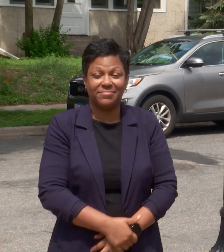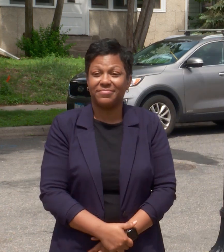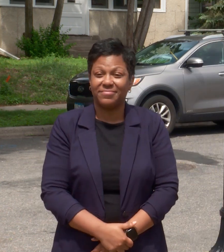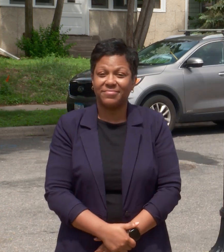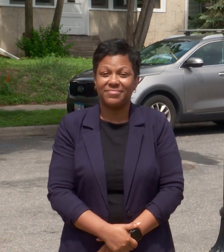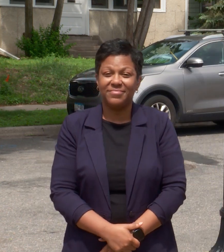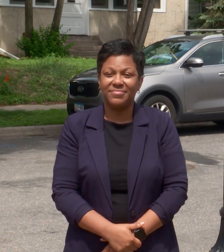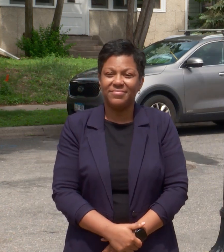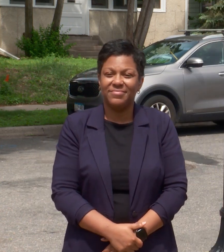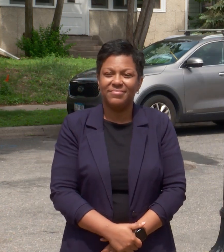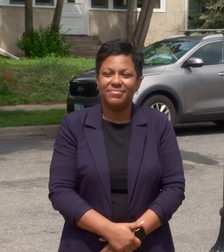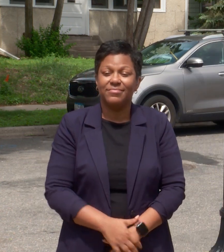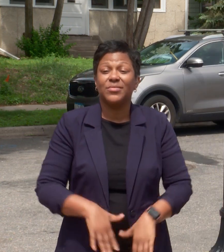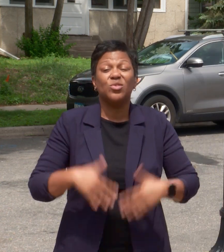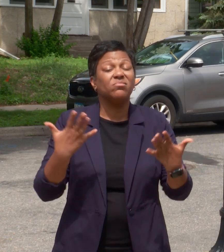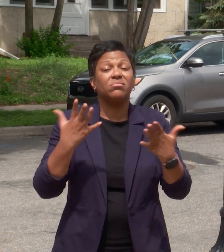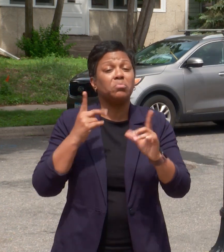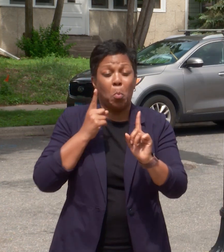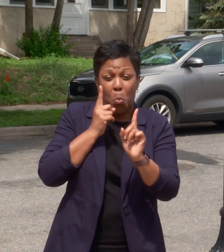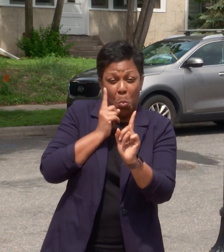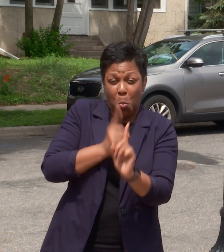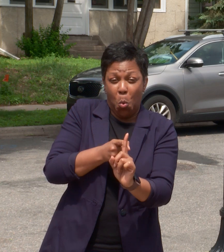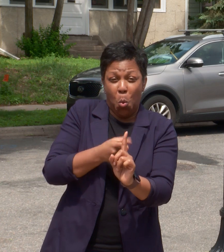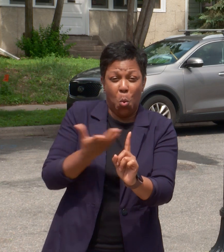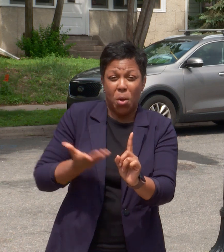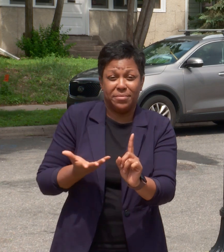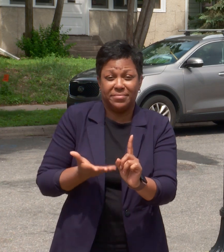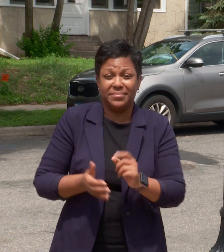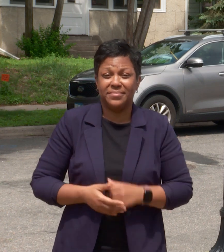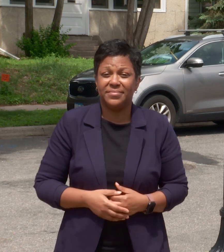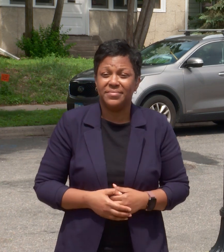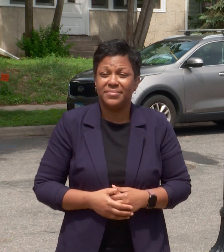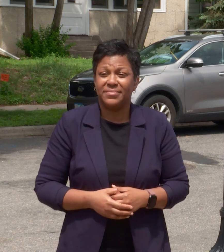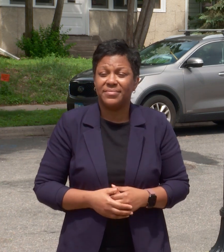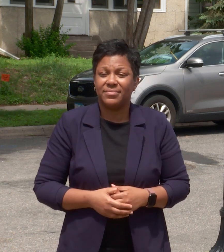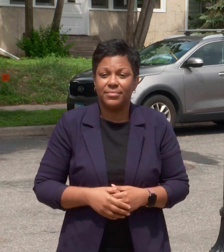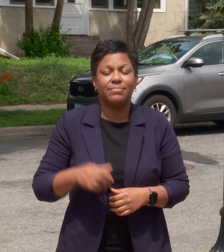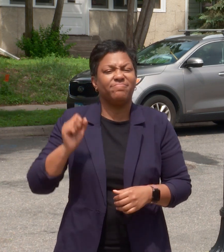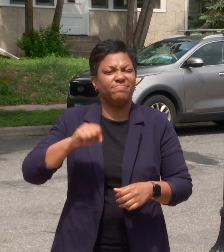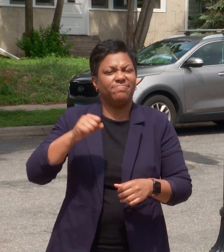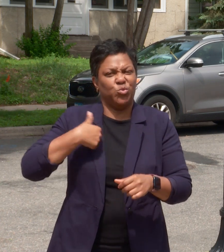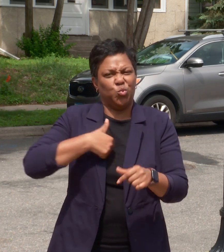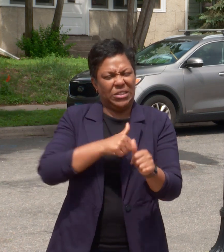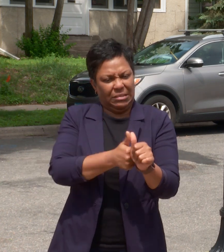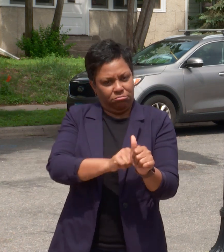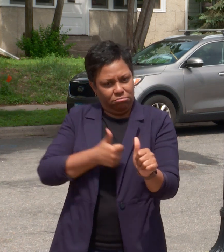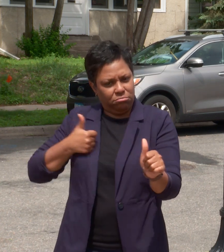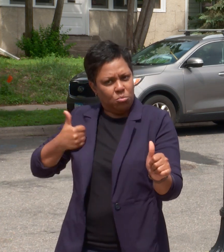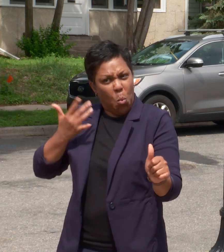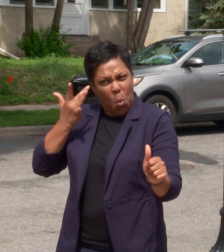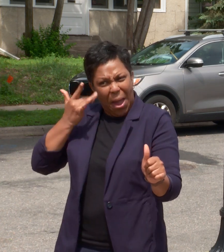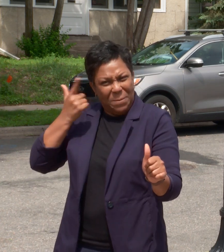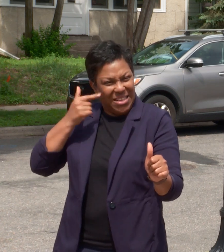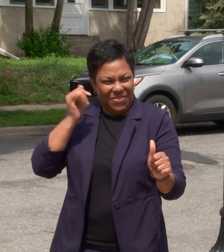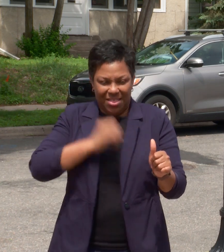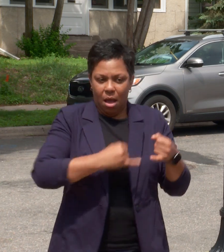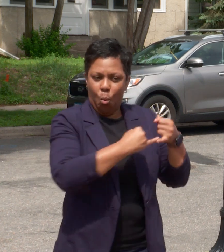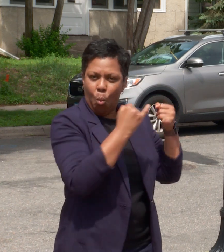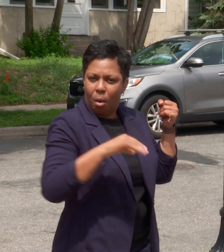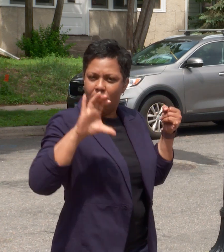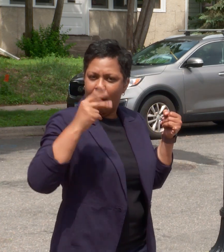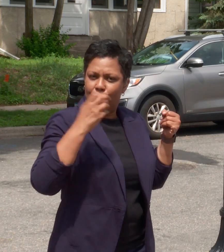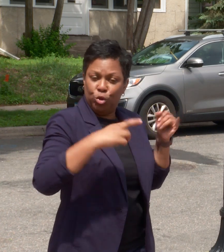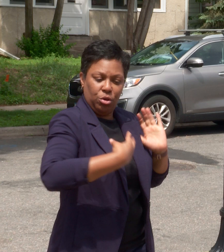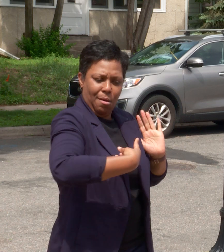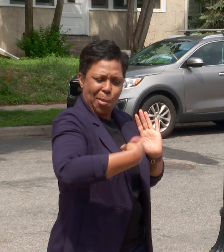So the bottom line is this. We have had this backlog due to copper wire theft. We are going to do everything possible